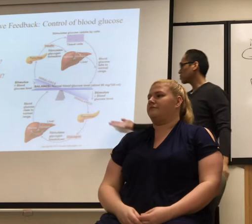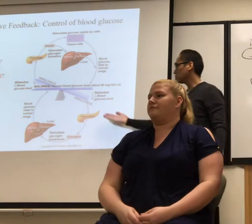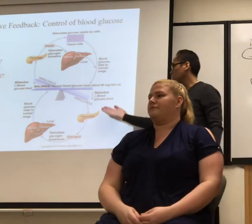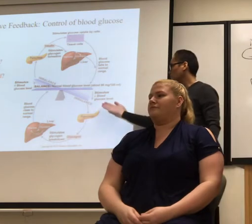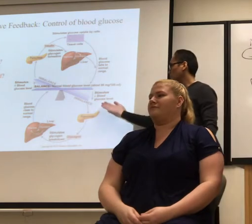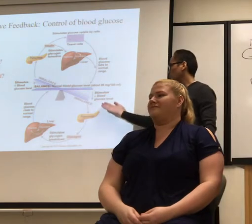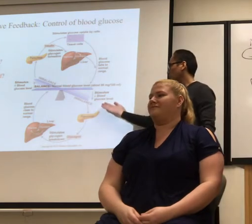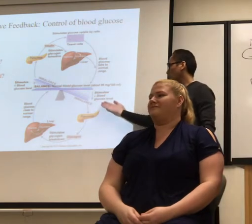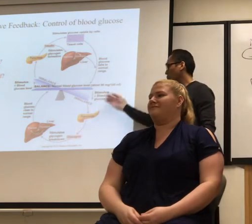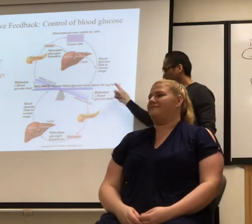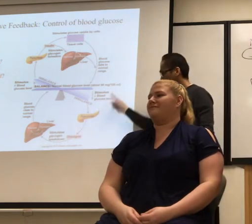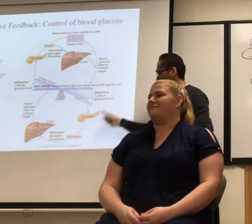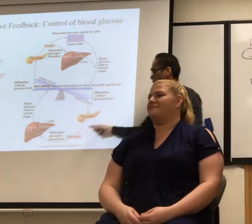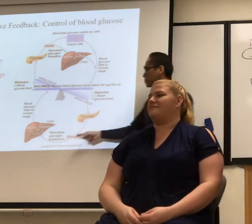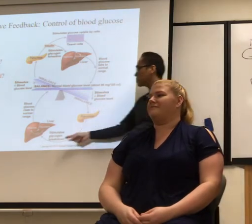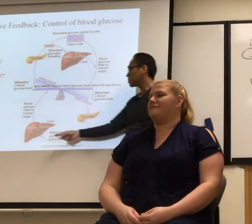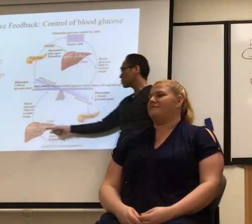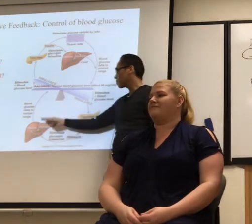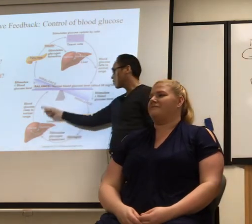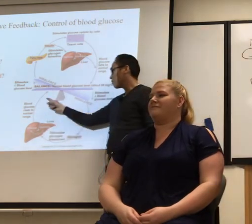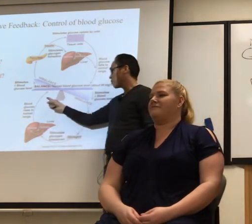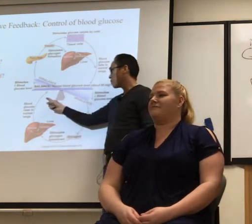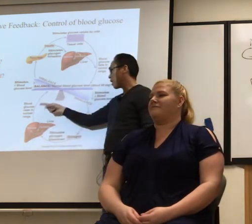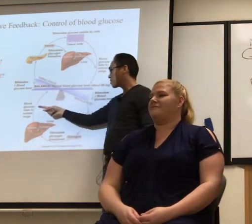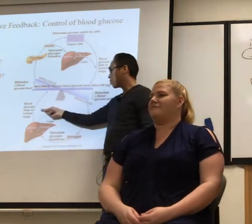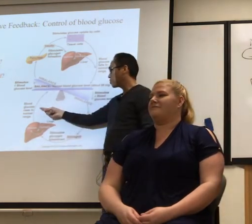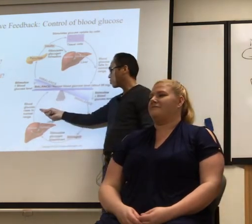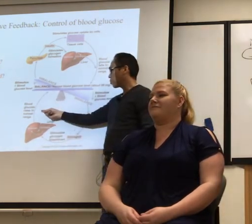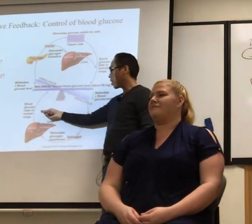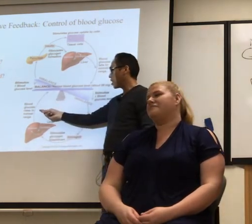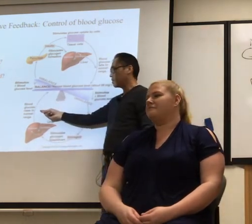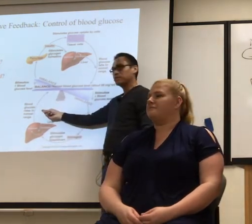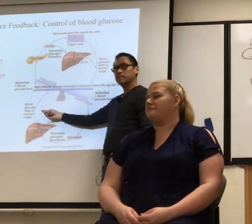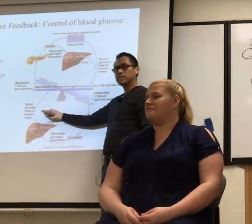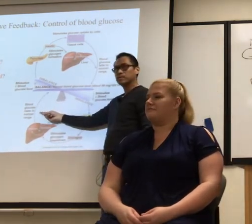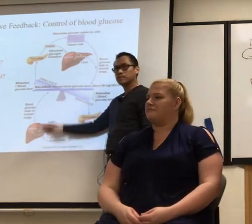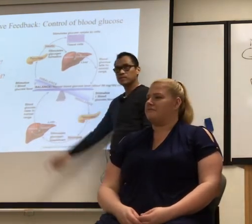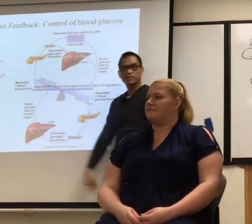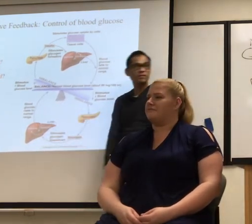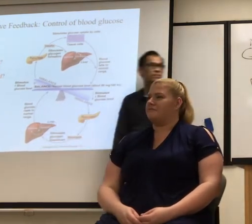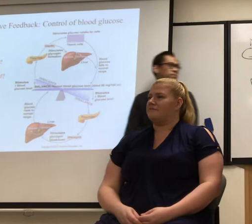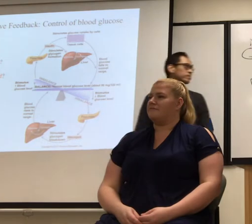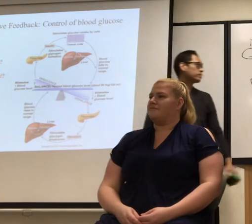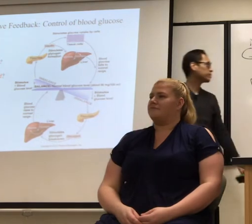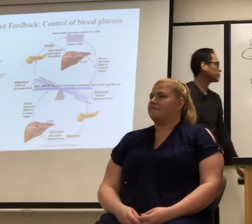falls, go through the steps. How does blood sugar raise?